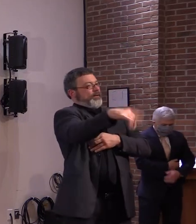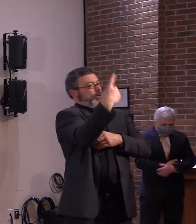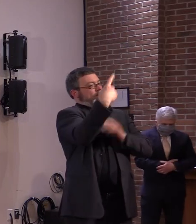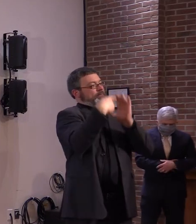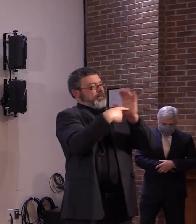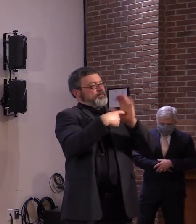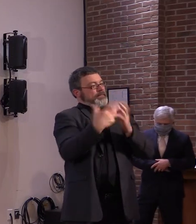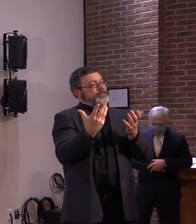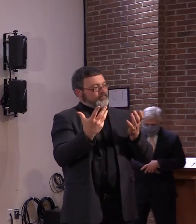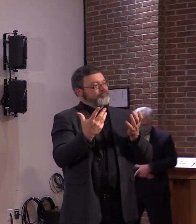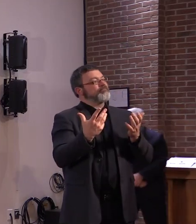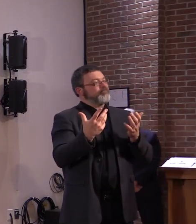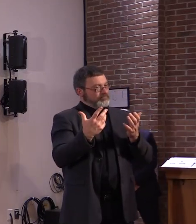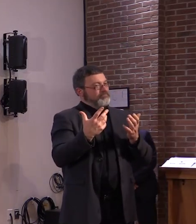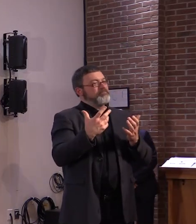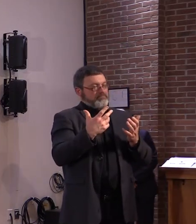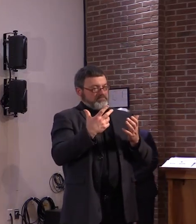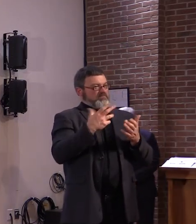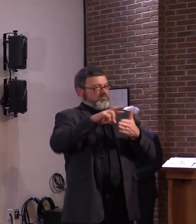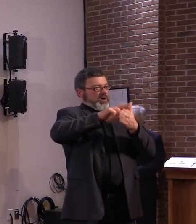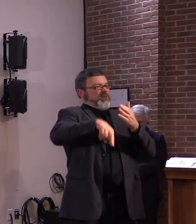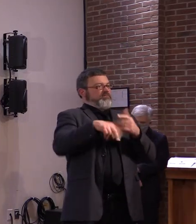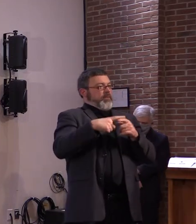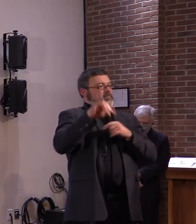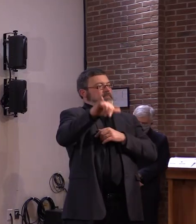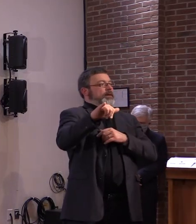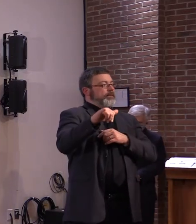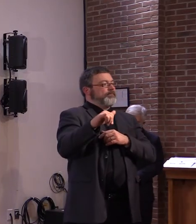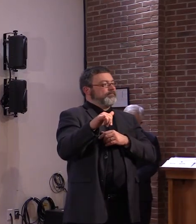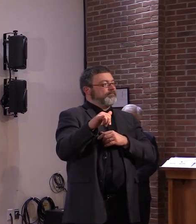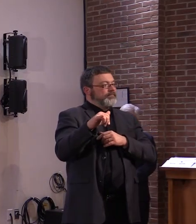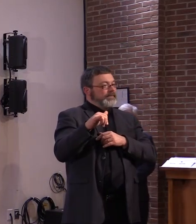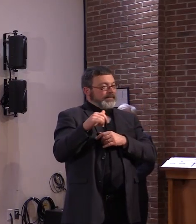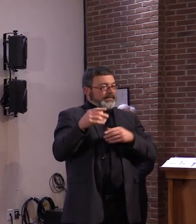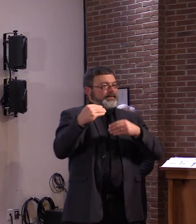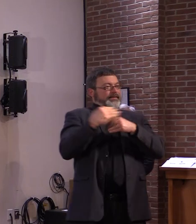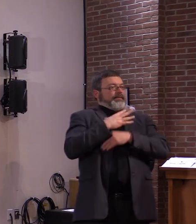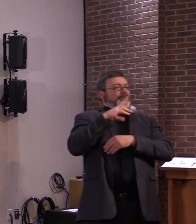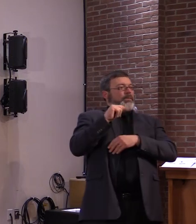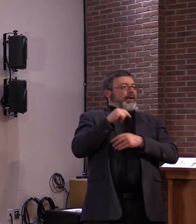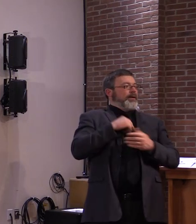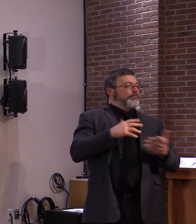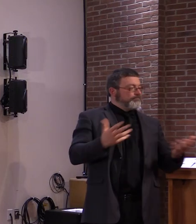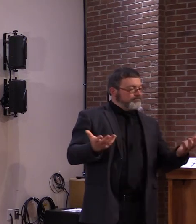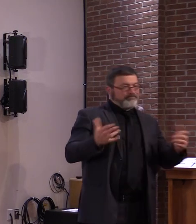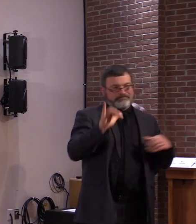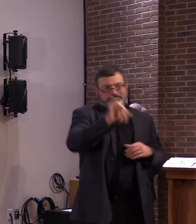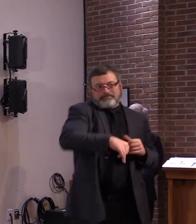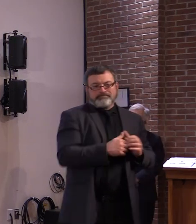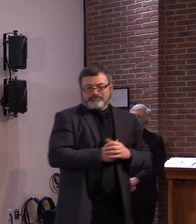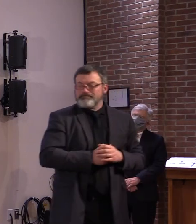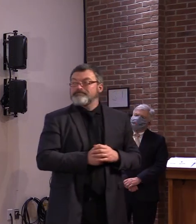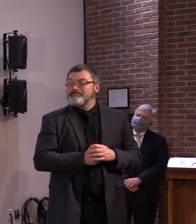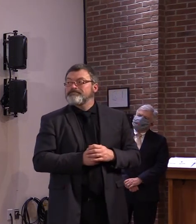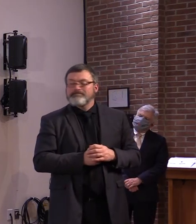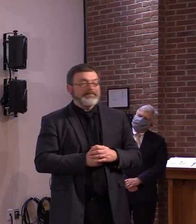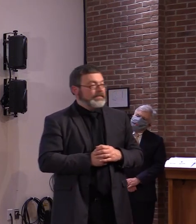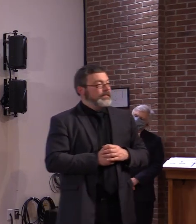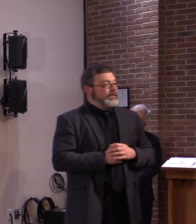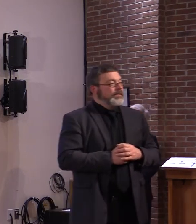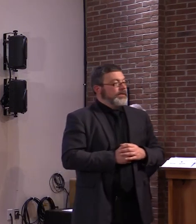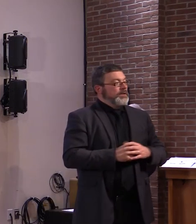affected those who are Vermont citizens, or residents, I should say. The other part, though,